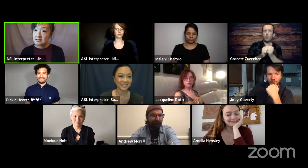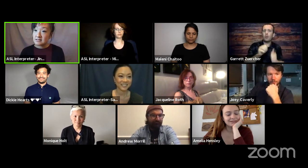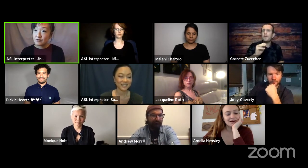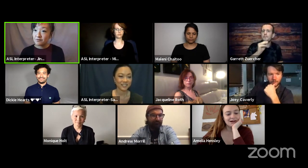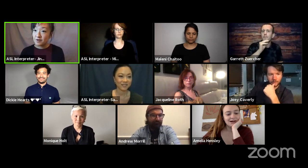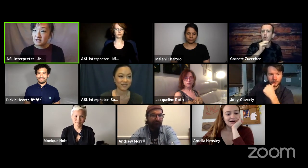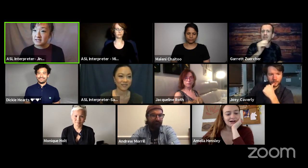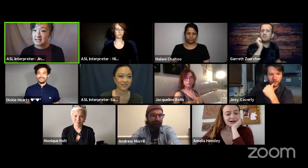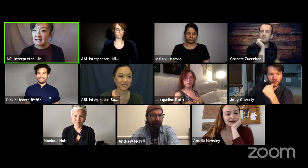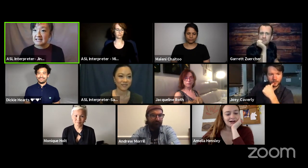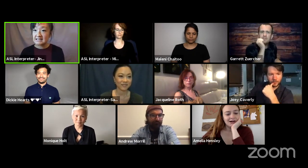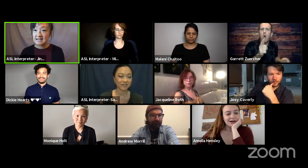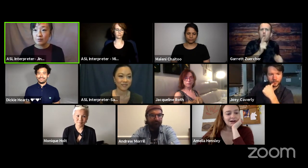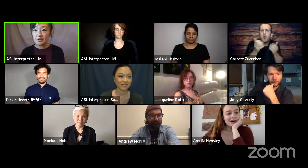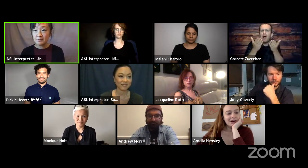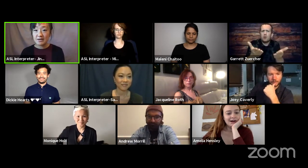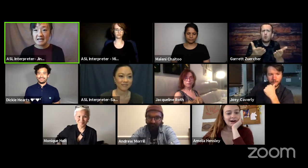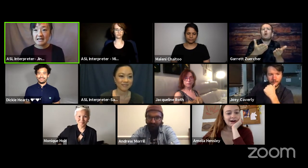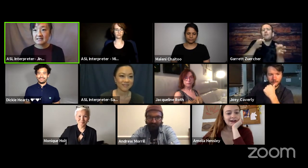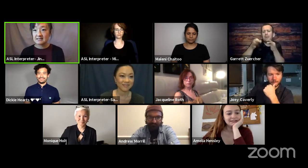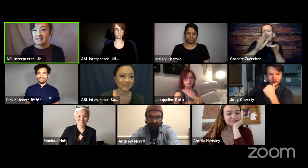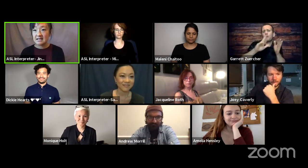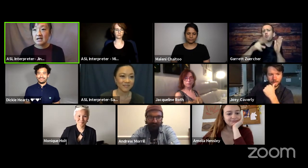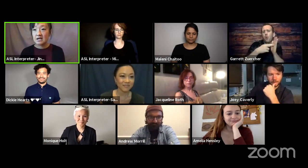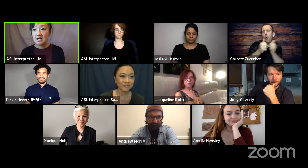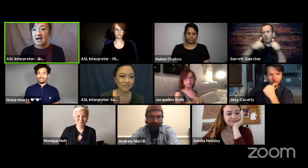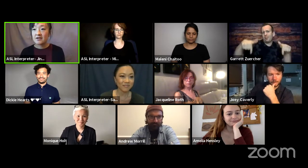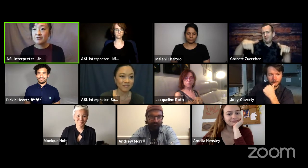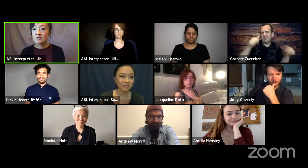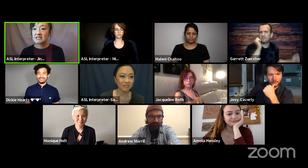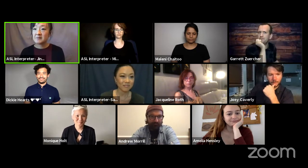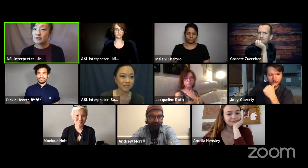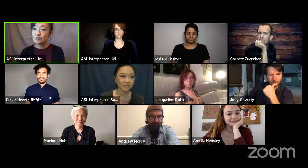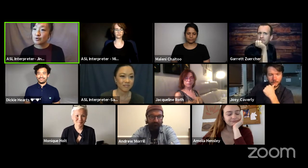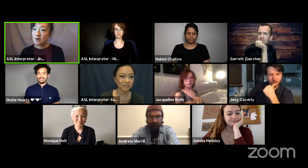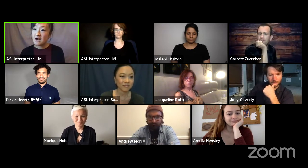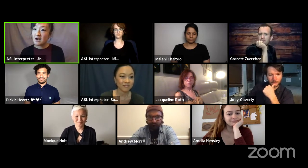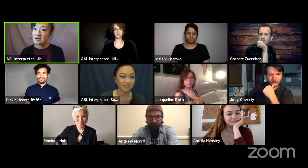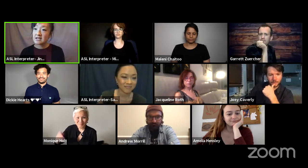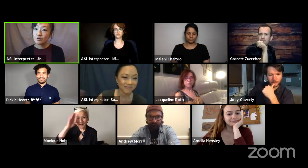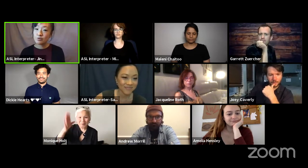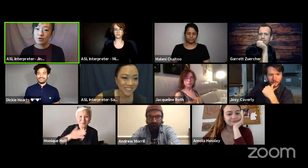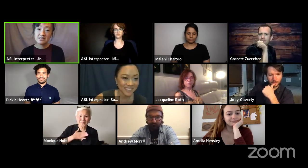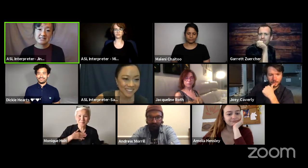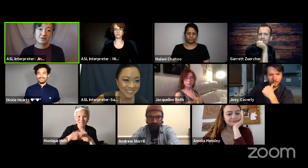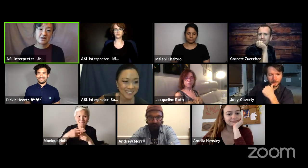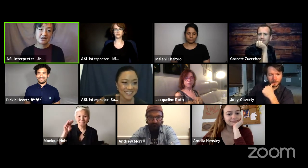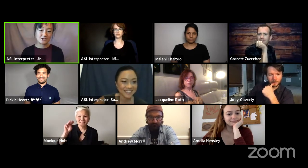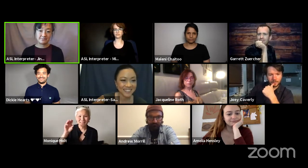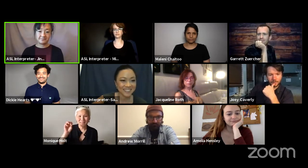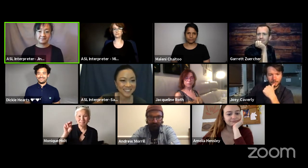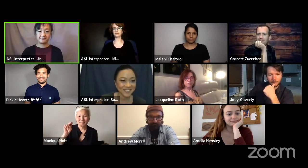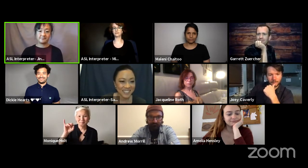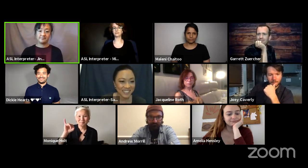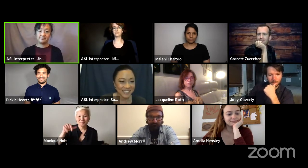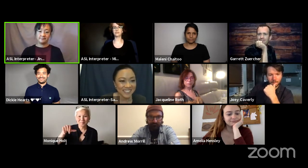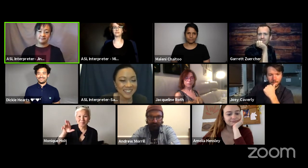So first, let's start with Monique. If you could explain who you are and your role in this production.